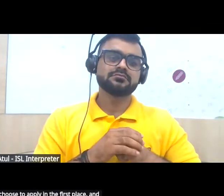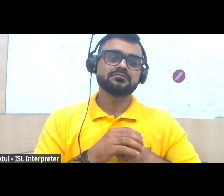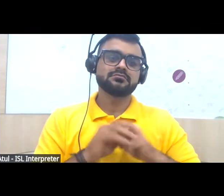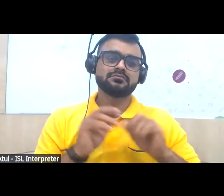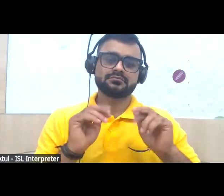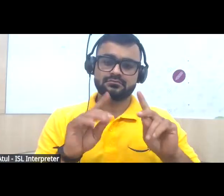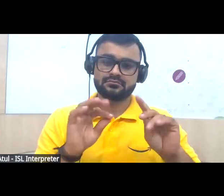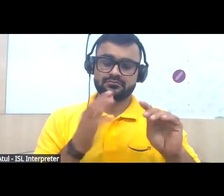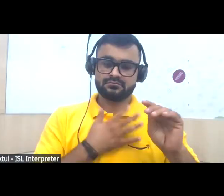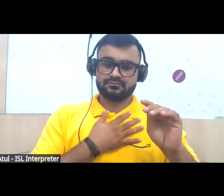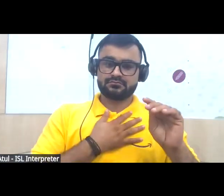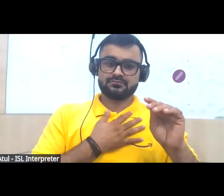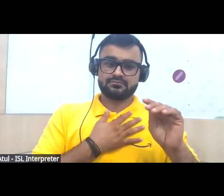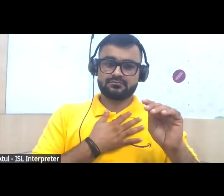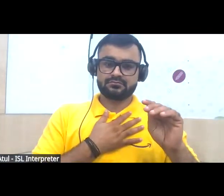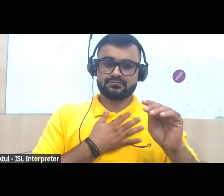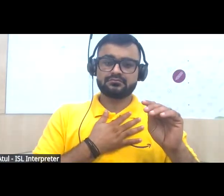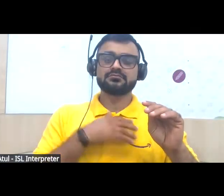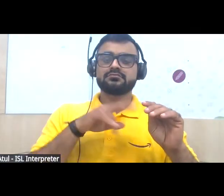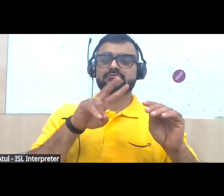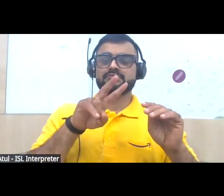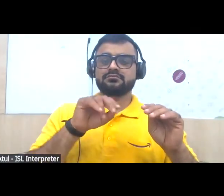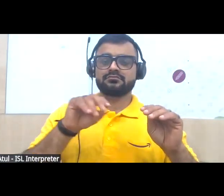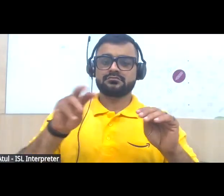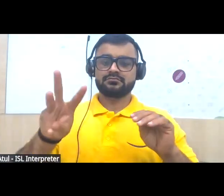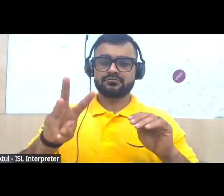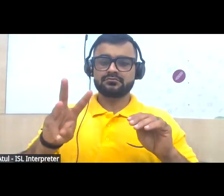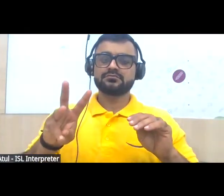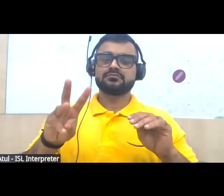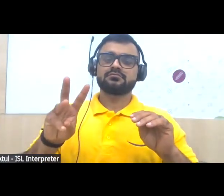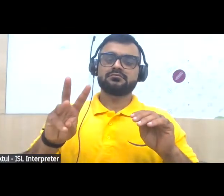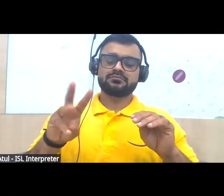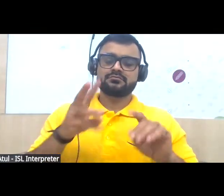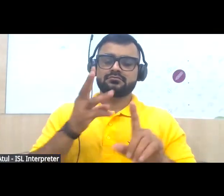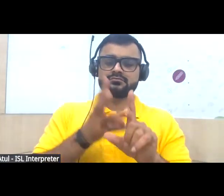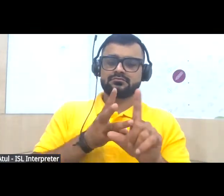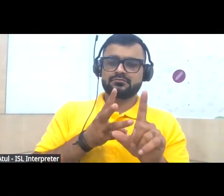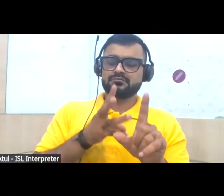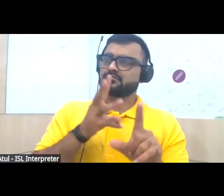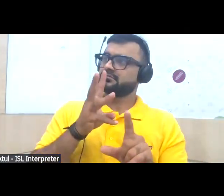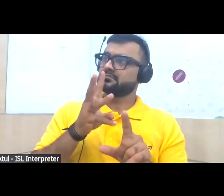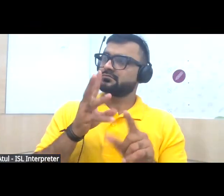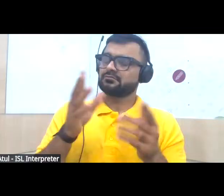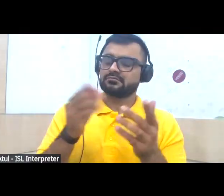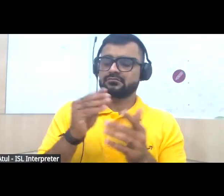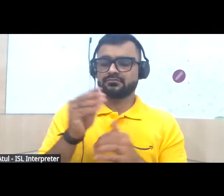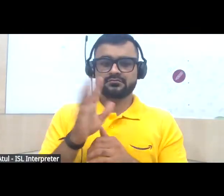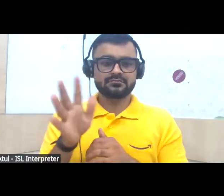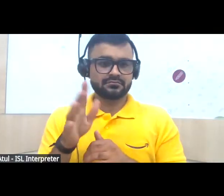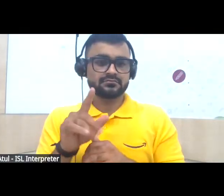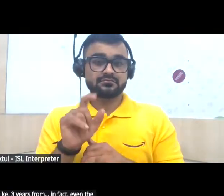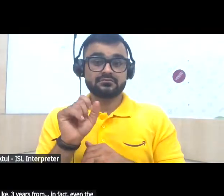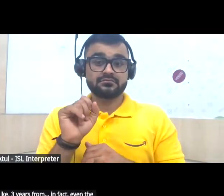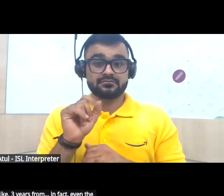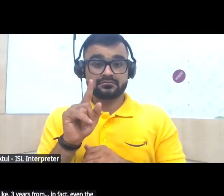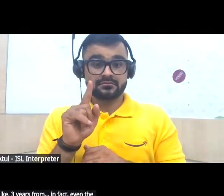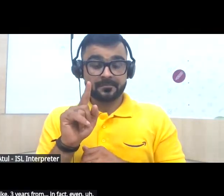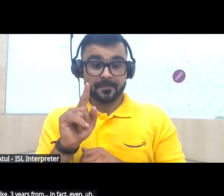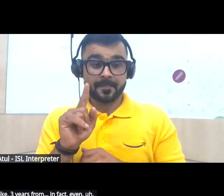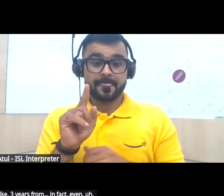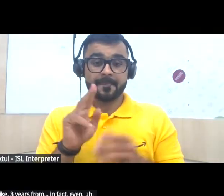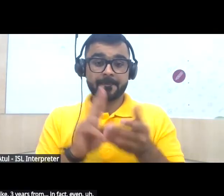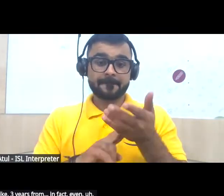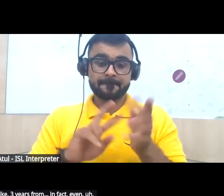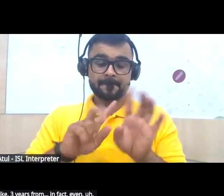Okay, in my case, since the 2013 was just like 3 years from, in fact, even the first